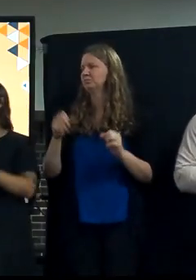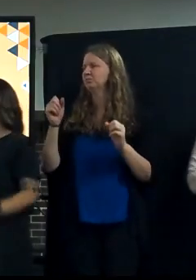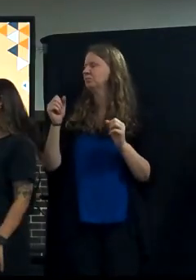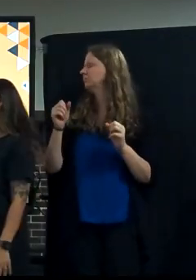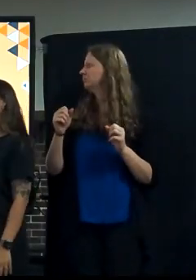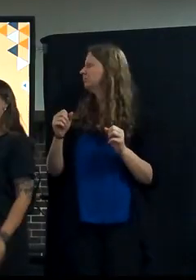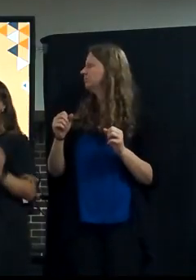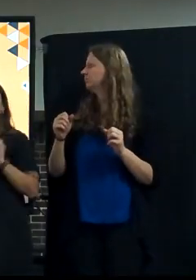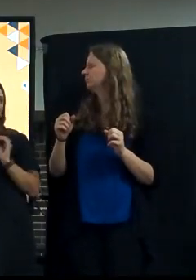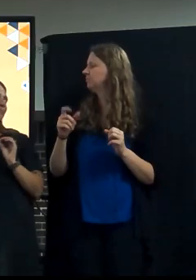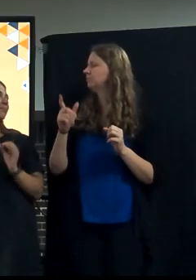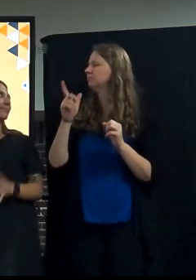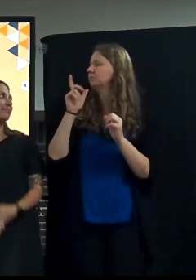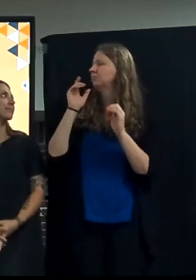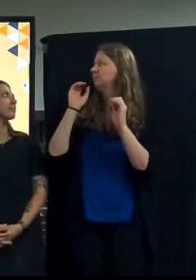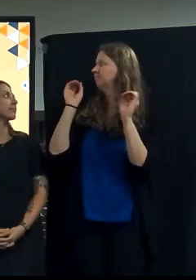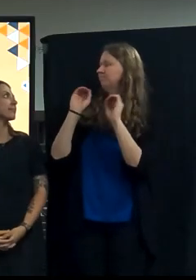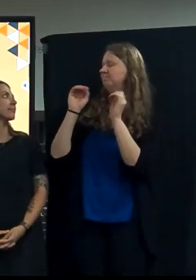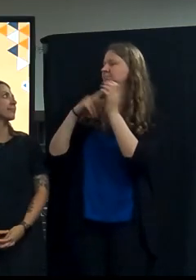Right, Okay. thank you. Got it.